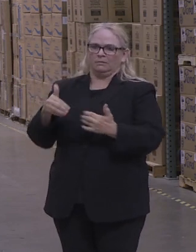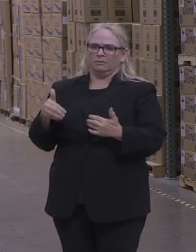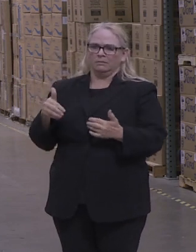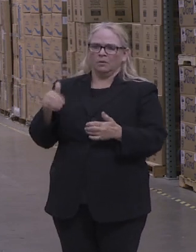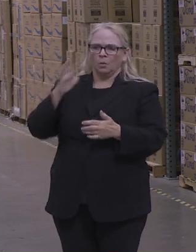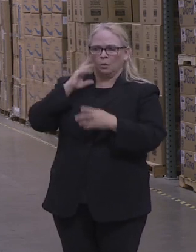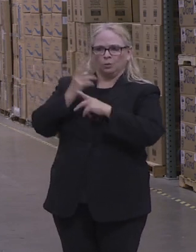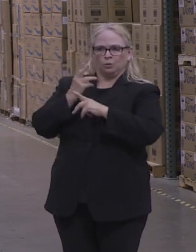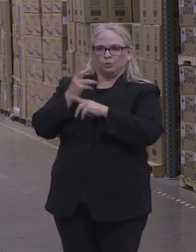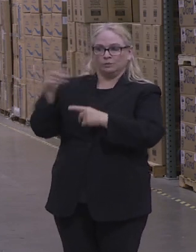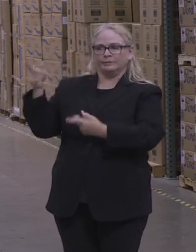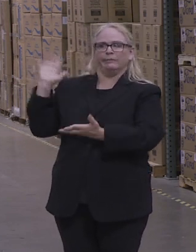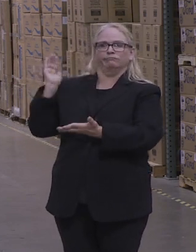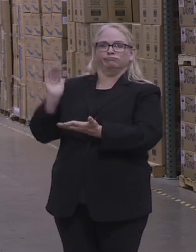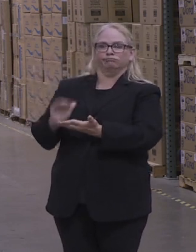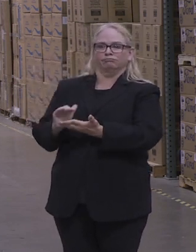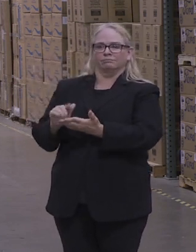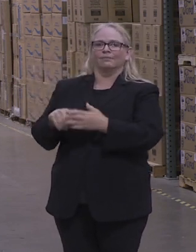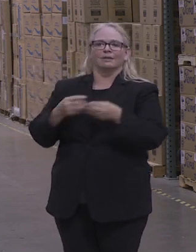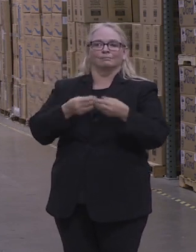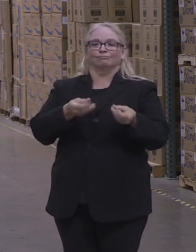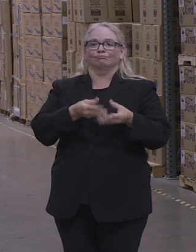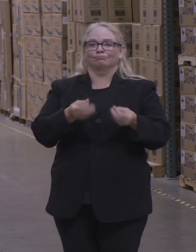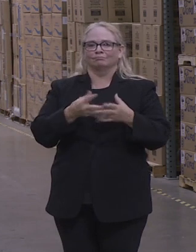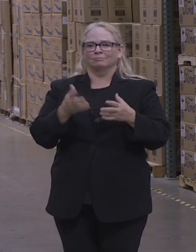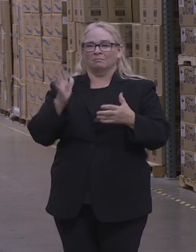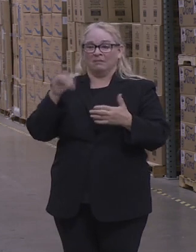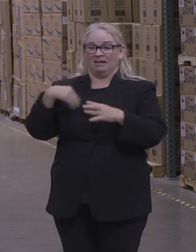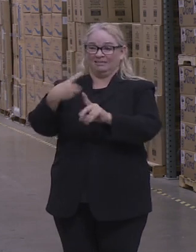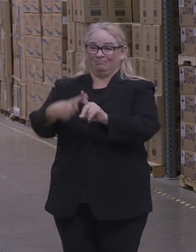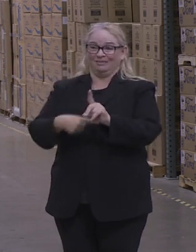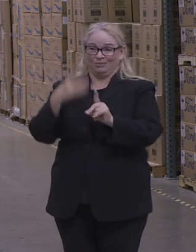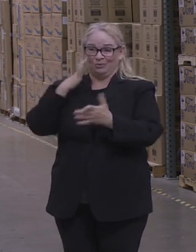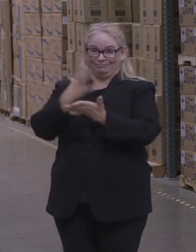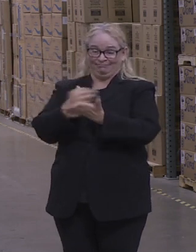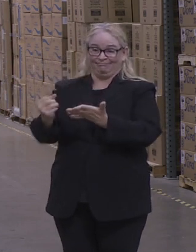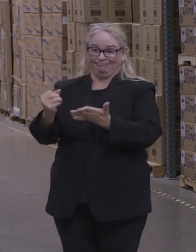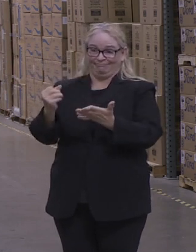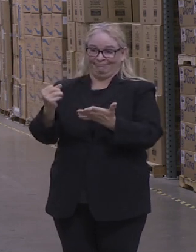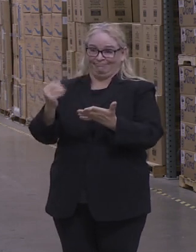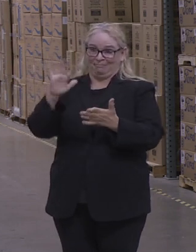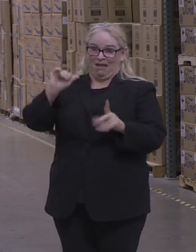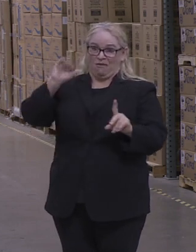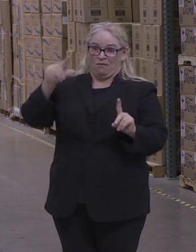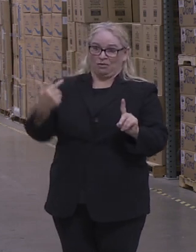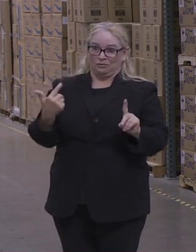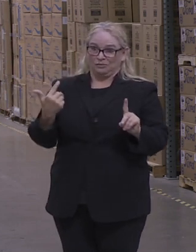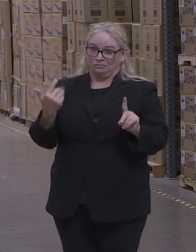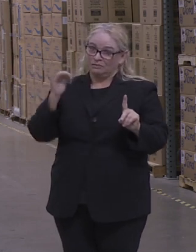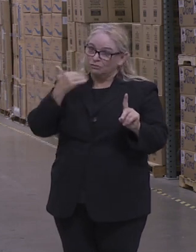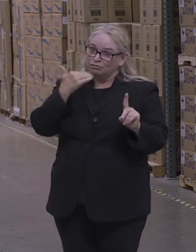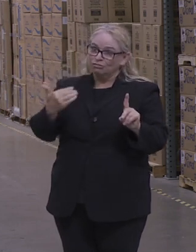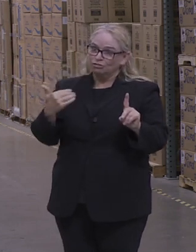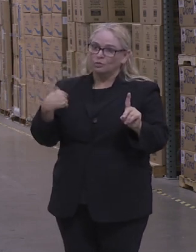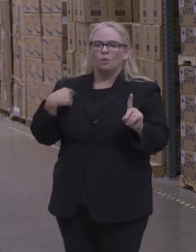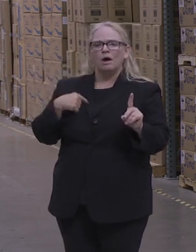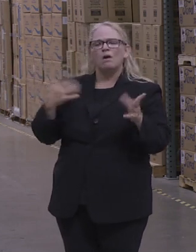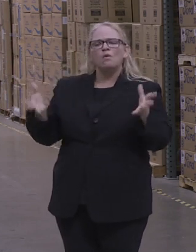first phase contract by August. That's a good and encouraging sign. Again, we want California